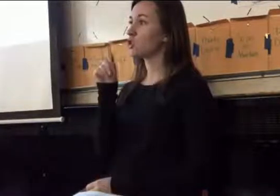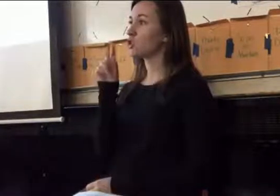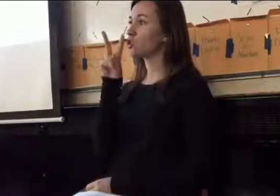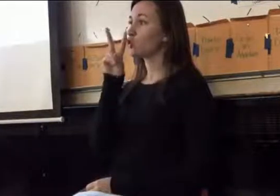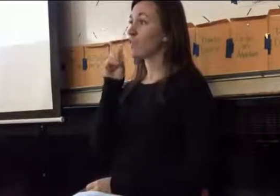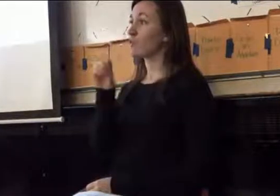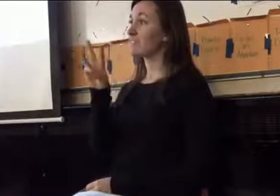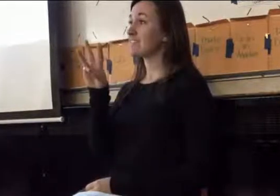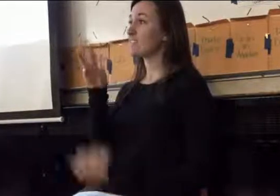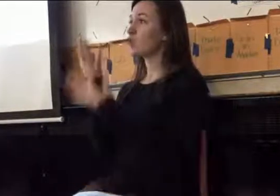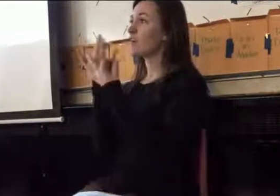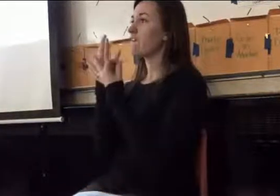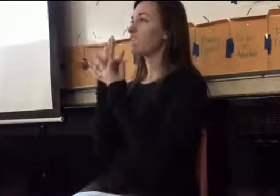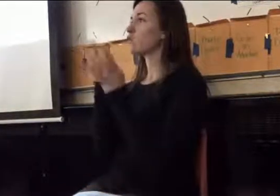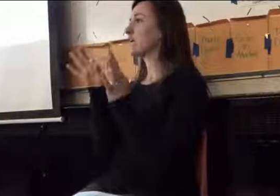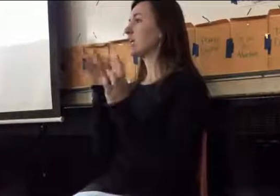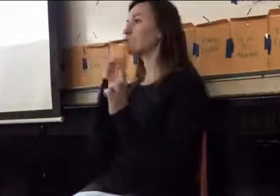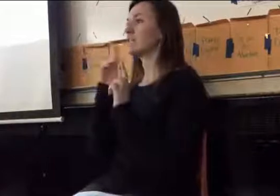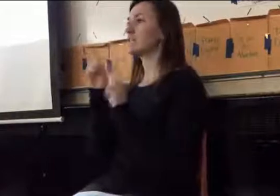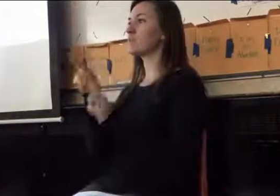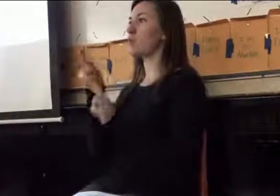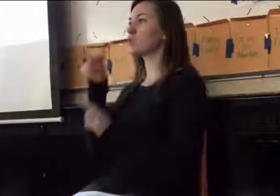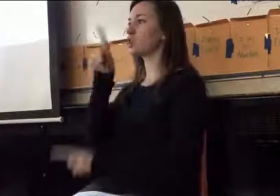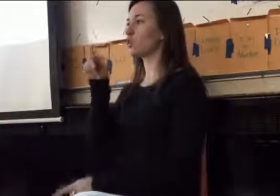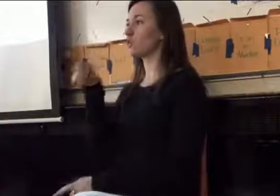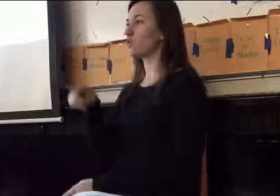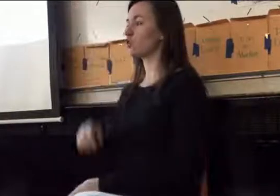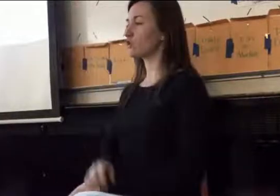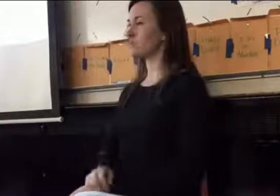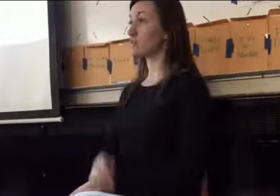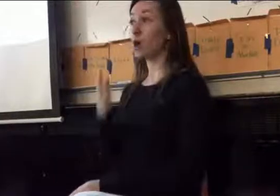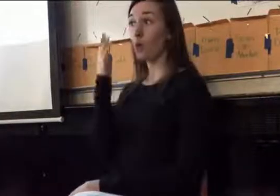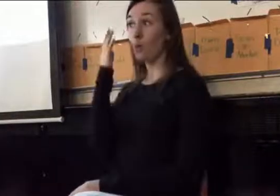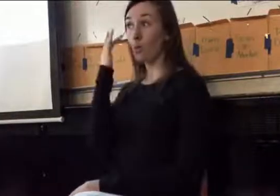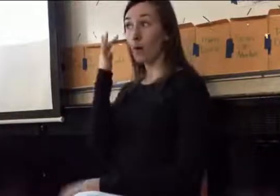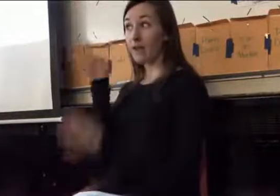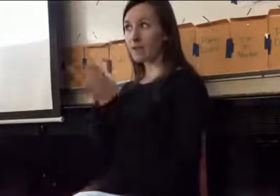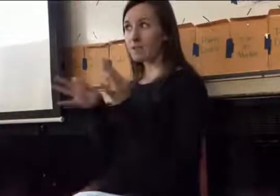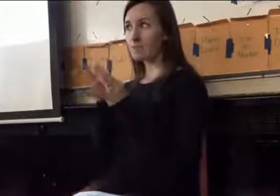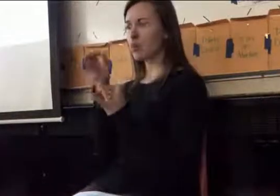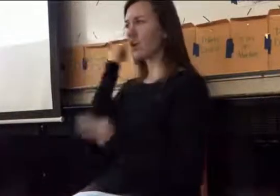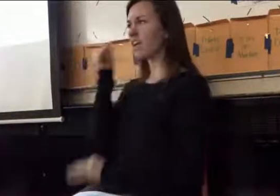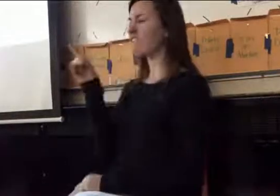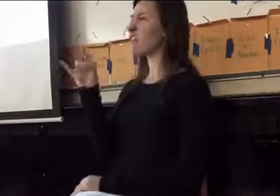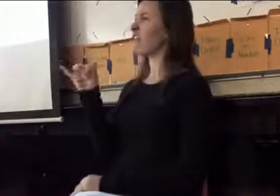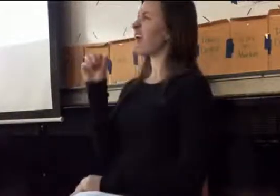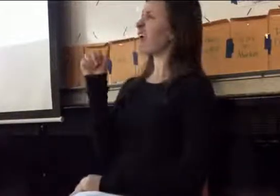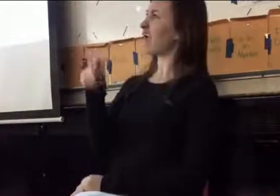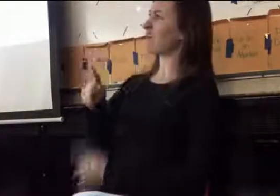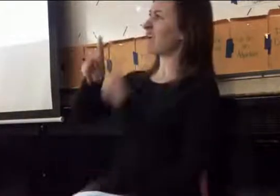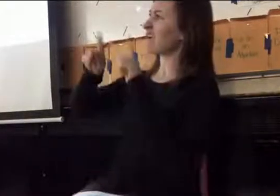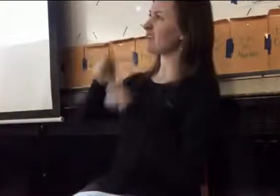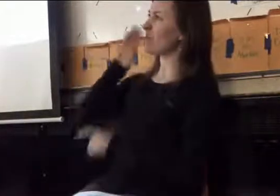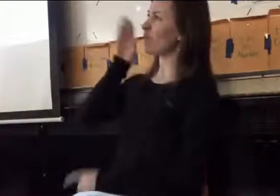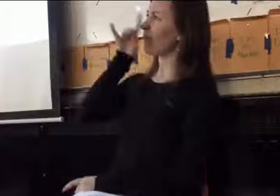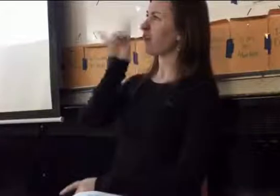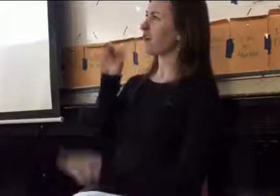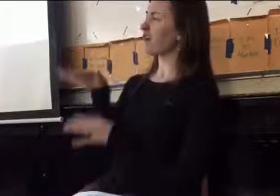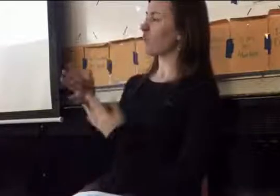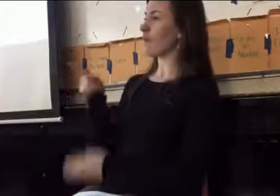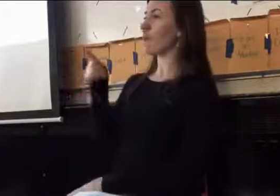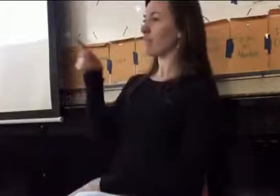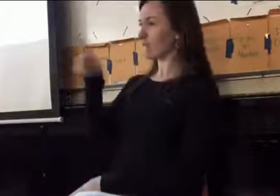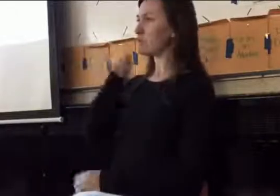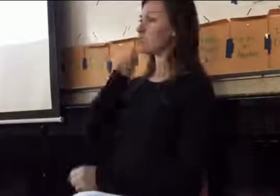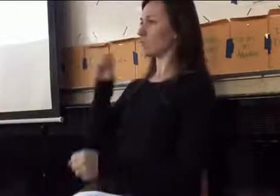2006 free response questions. Why that's important? If you're ever like, what is the AP exam going to look like? This was